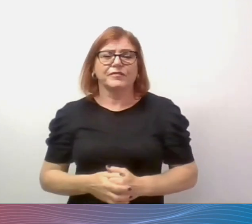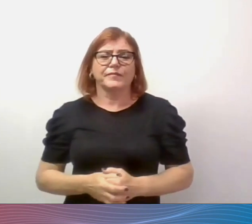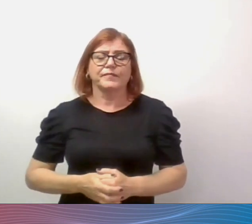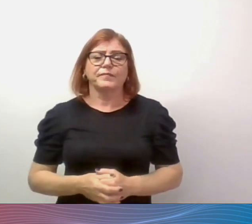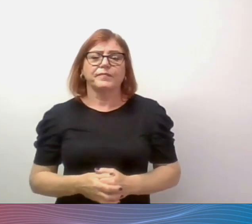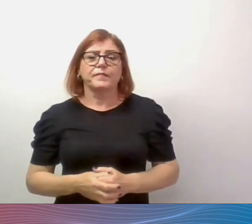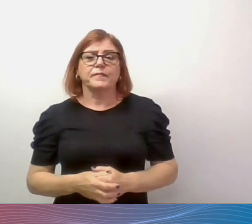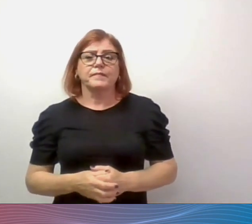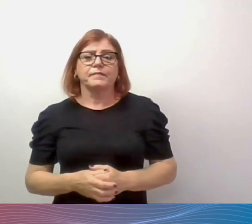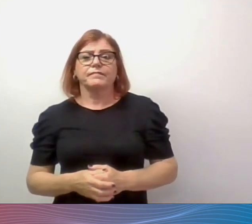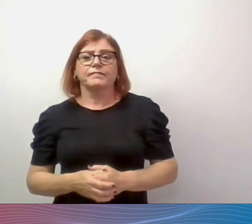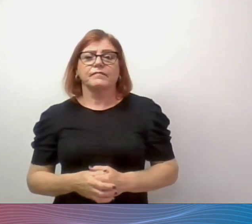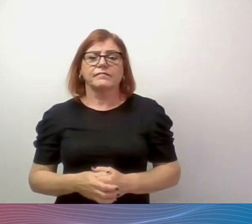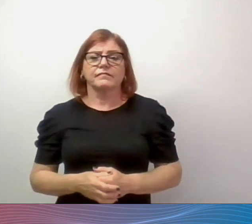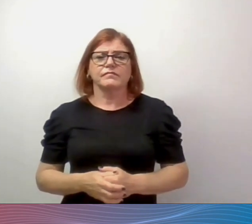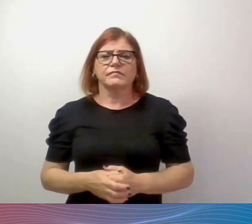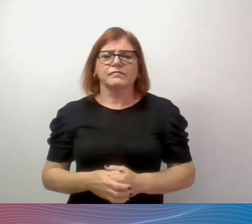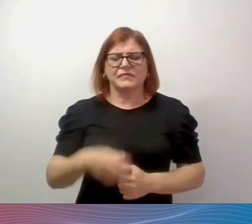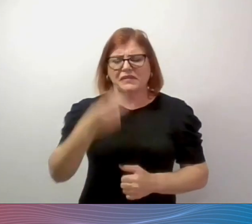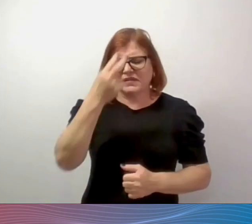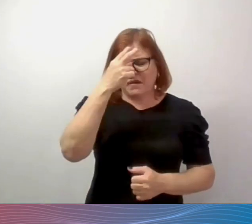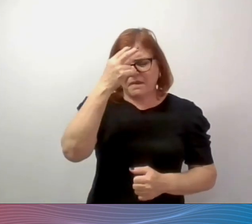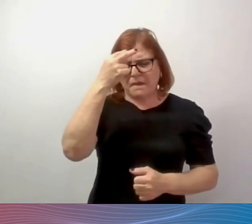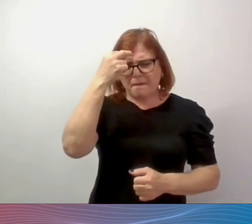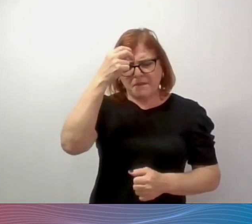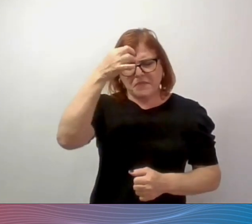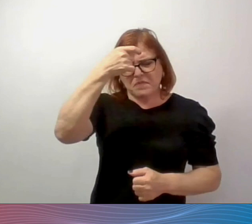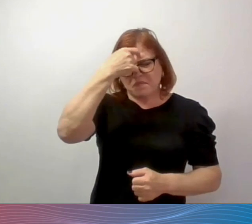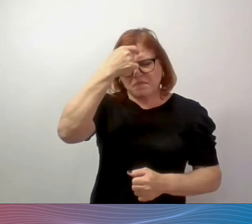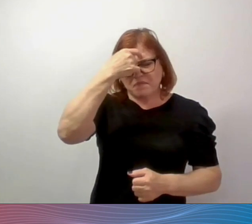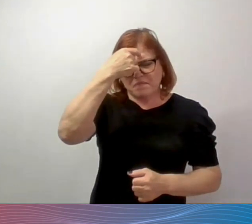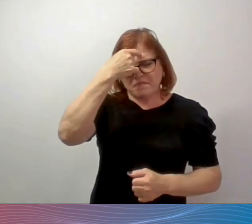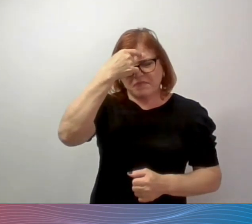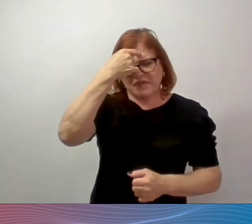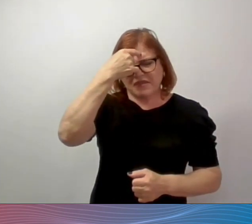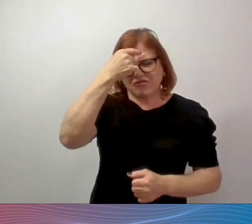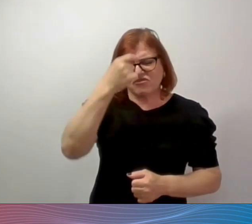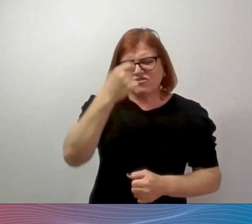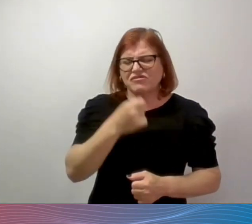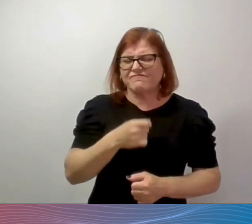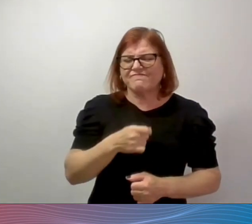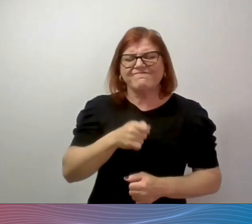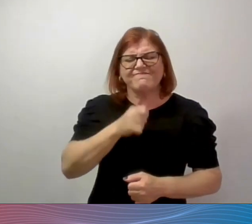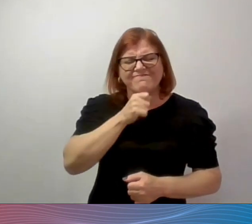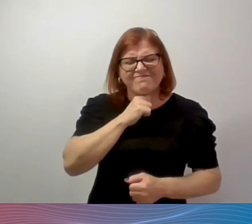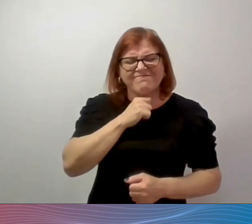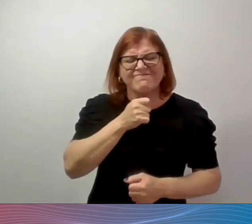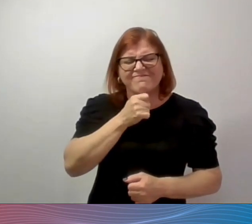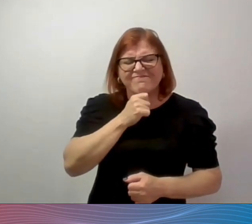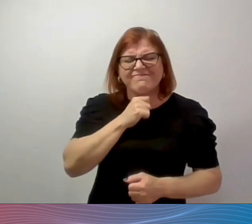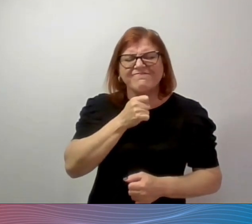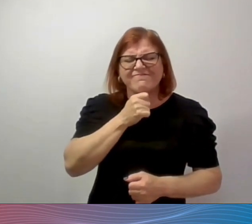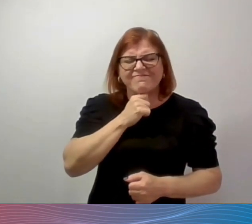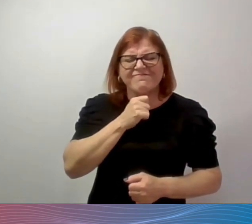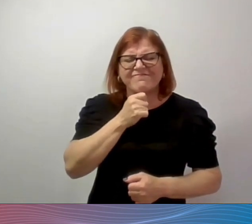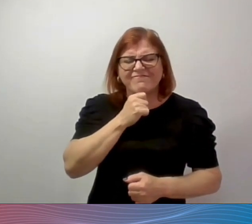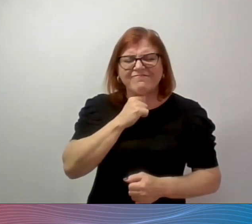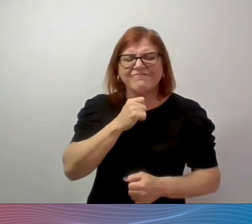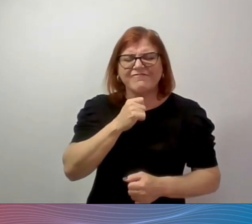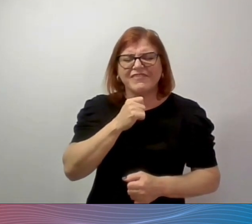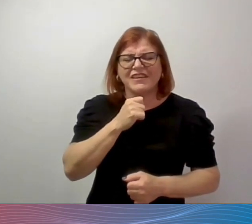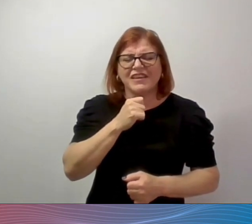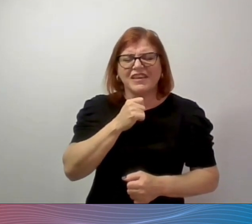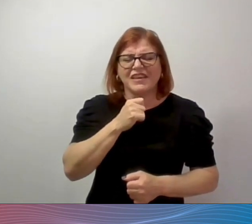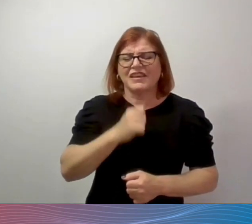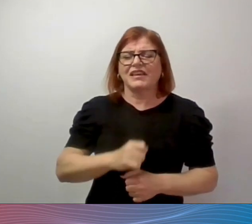mente velha predominar. Do not let this old mind prevail. Eu quero ter o espírito da minha mente.